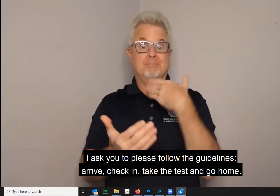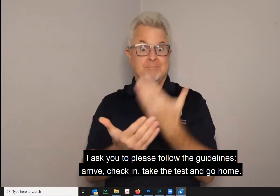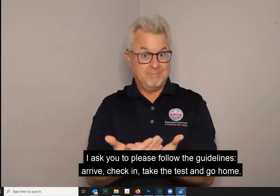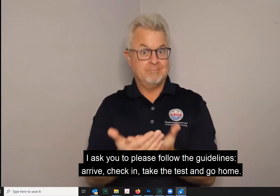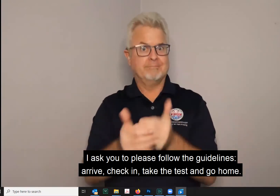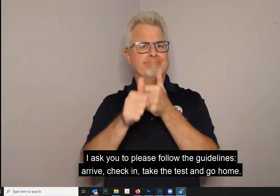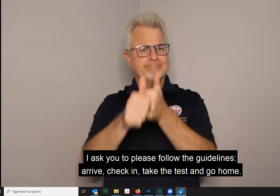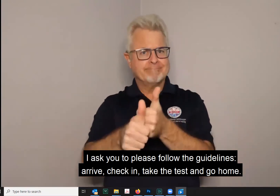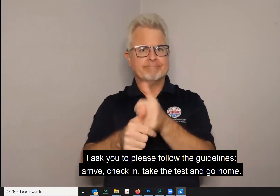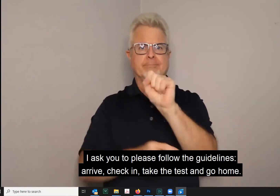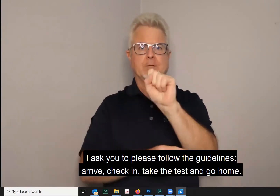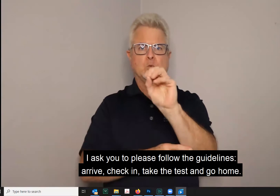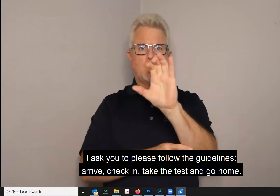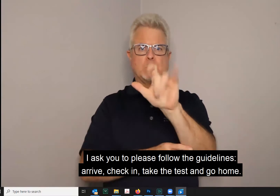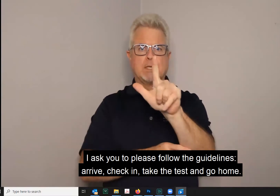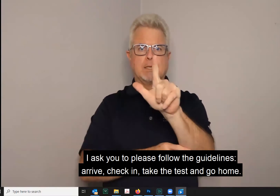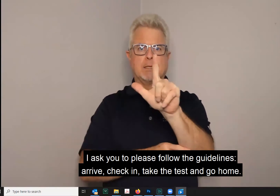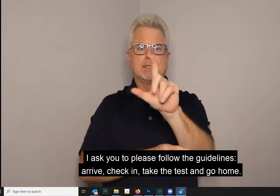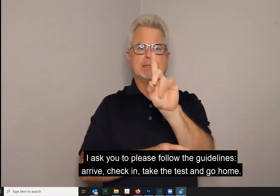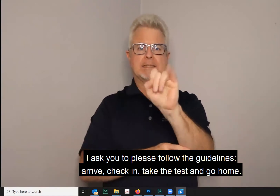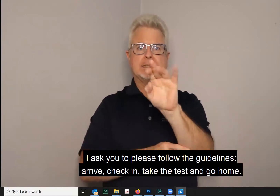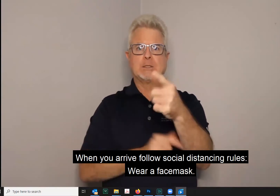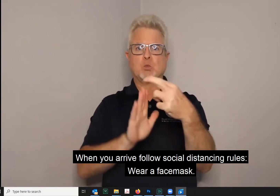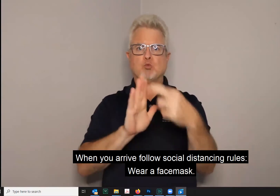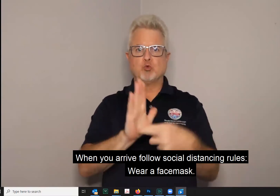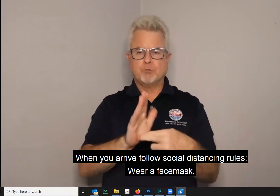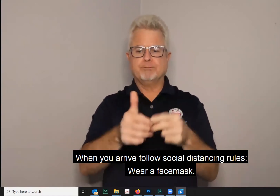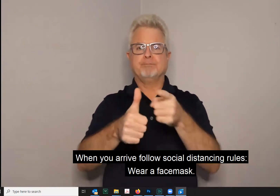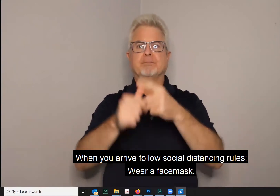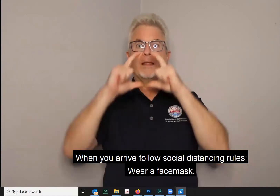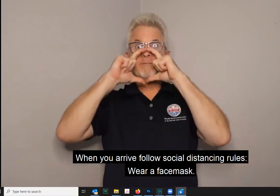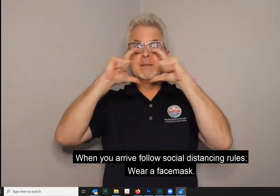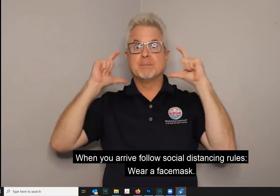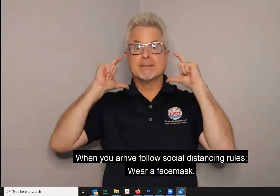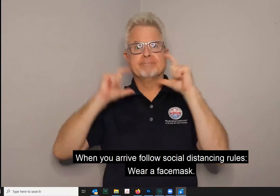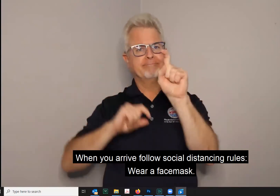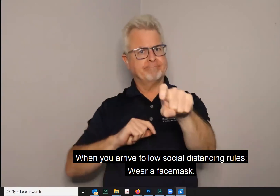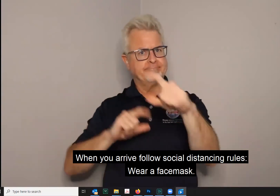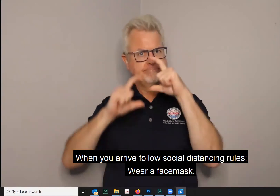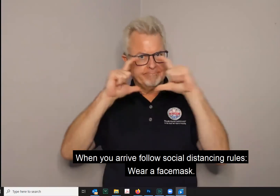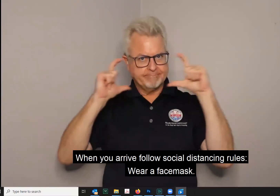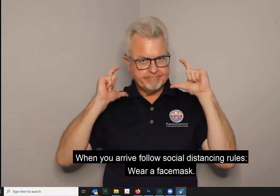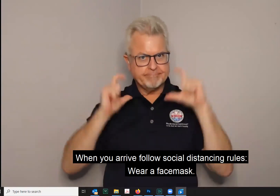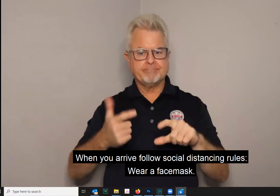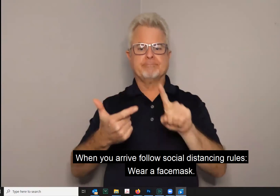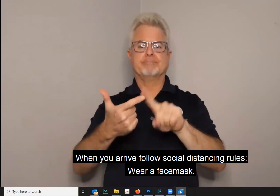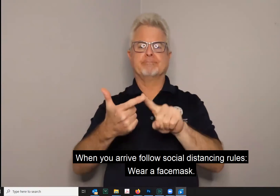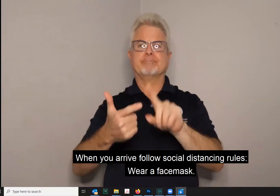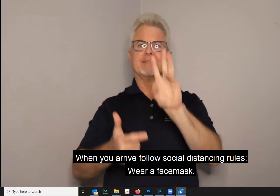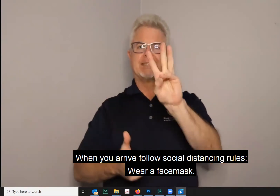please follow the guidelines, arrive, check in, take the test, and go home. When you arrive,